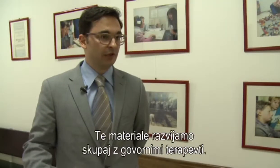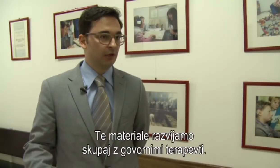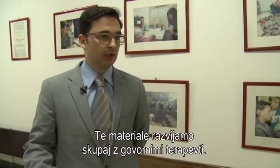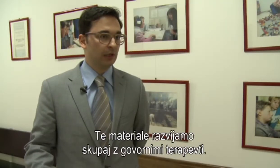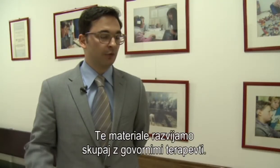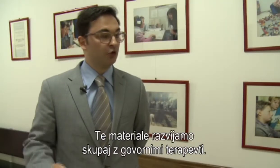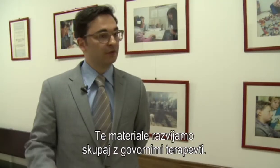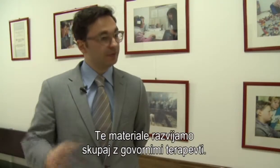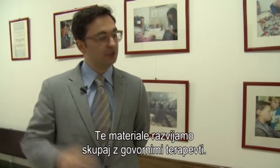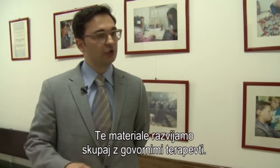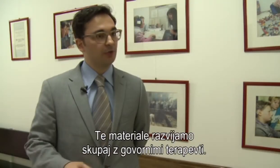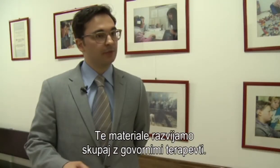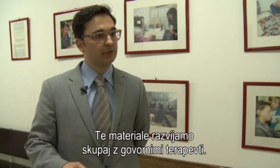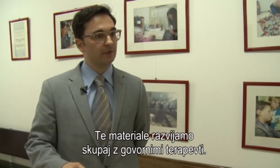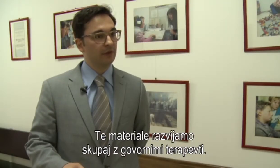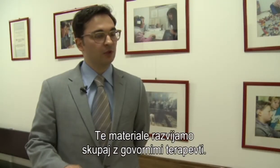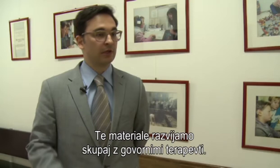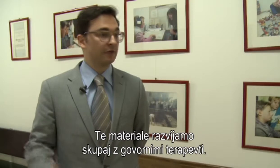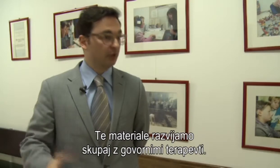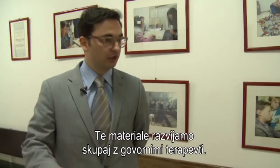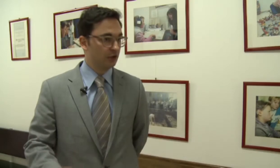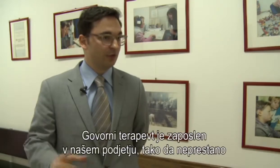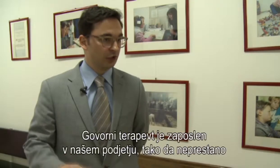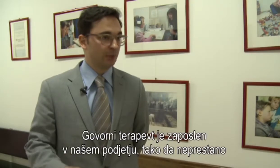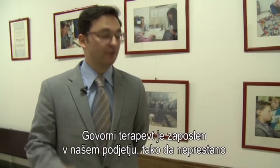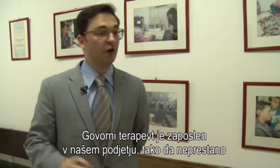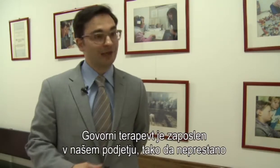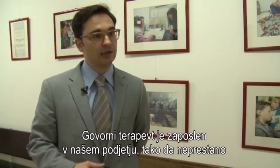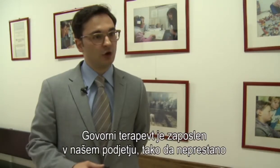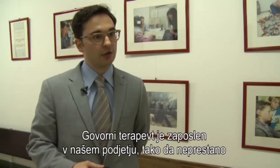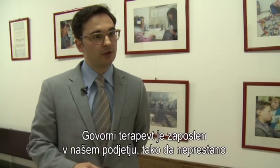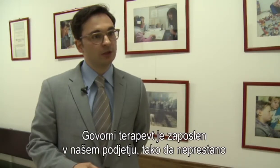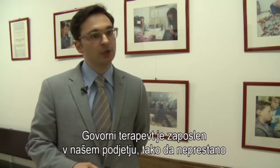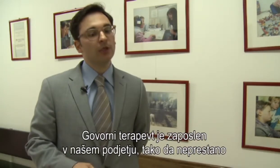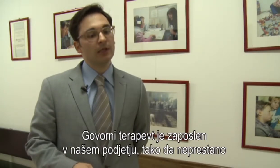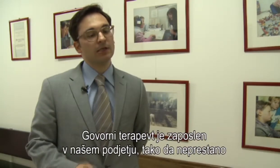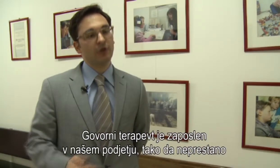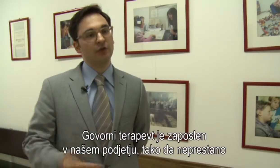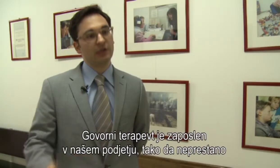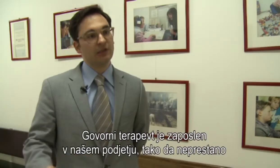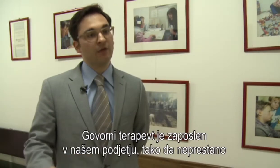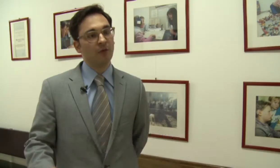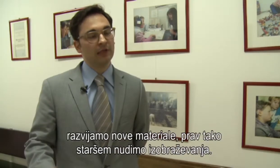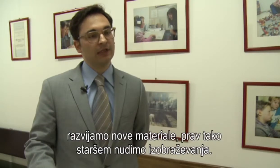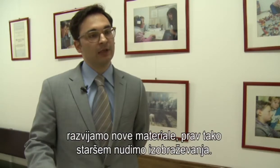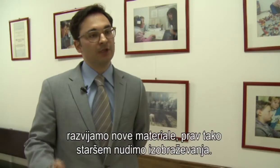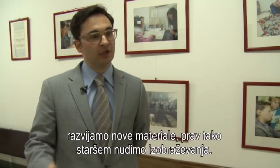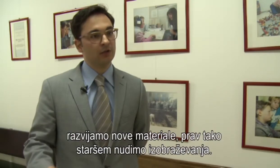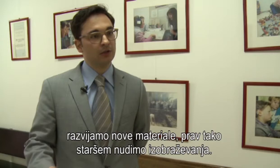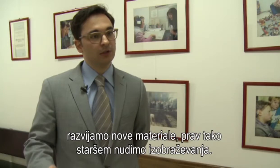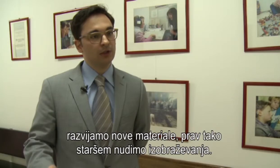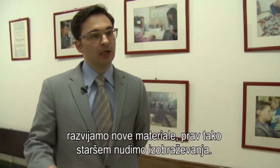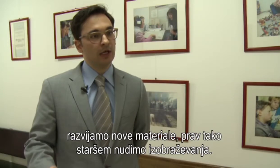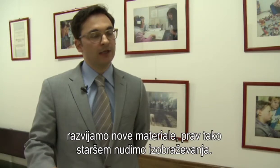different material produced with speech therapists. We also have speech therapists working at Cochlear, so we continuously develop that